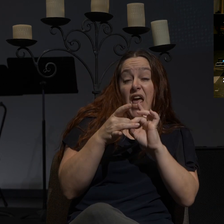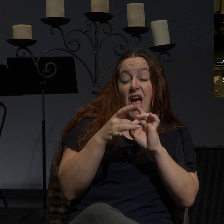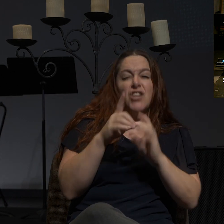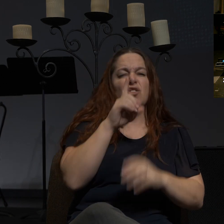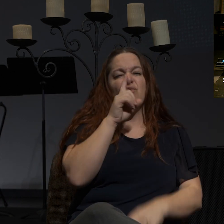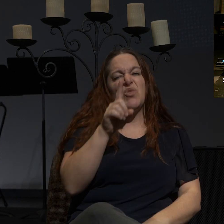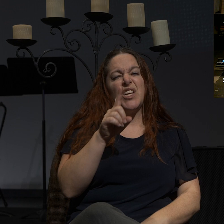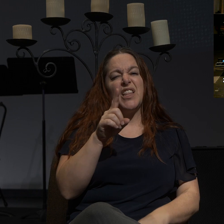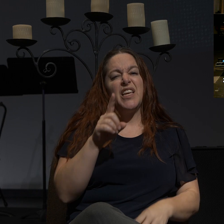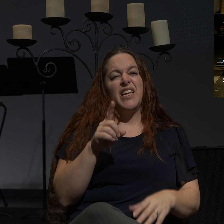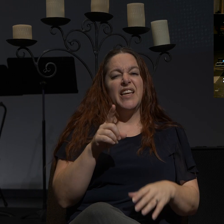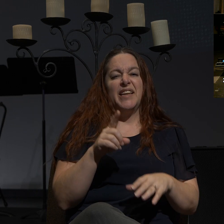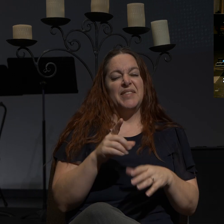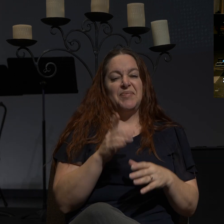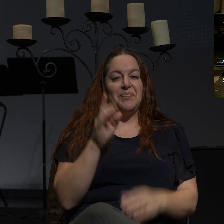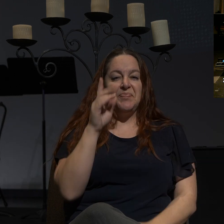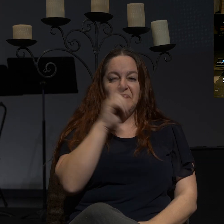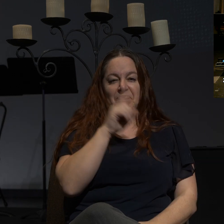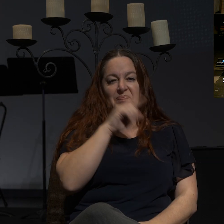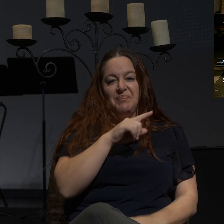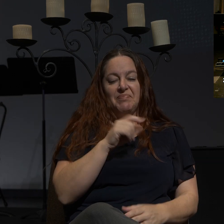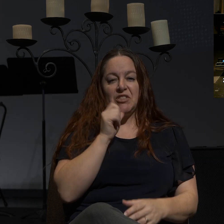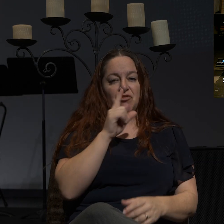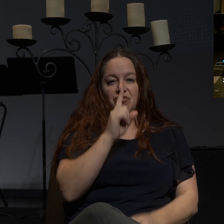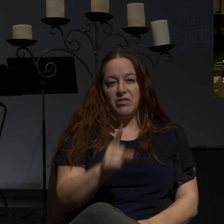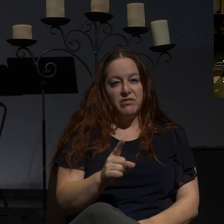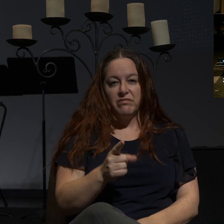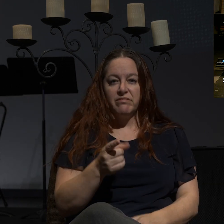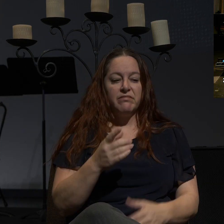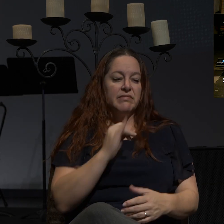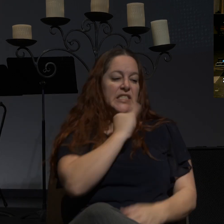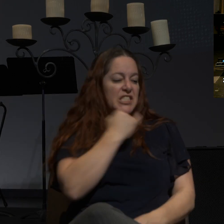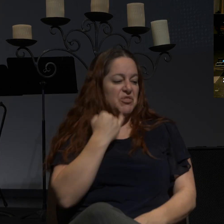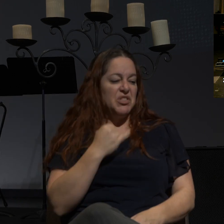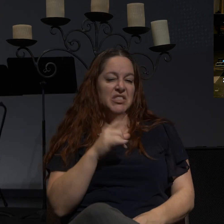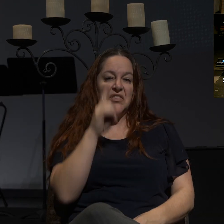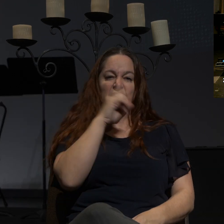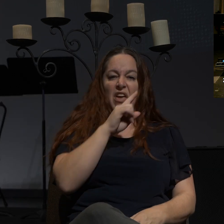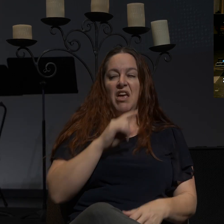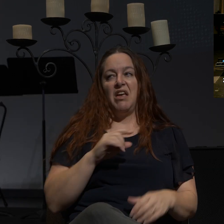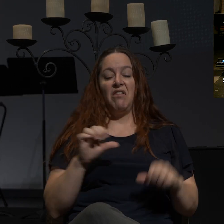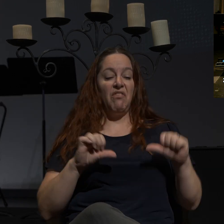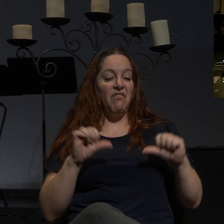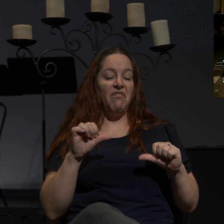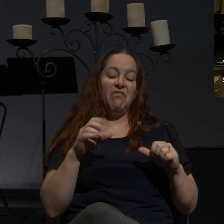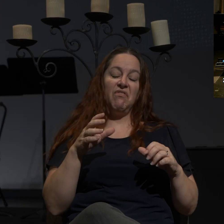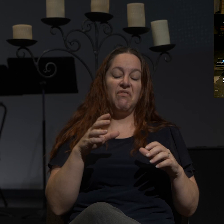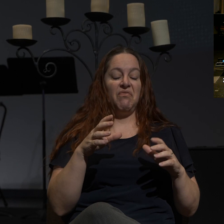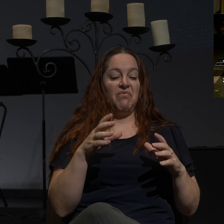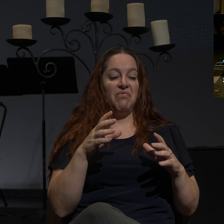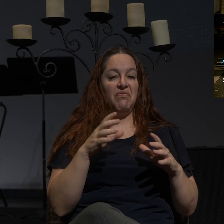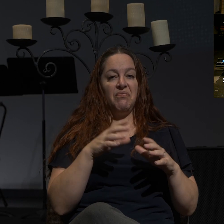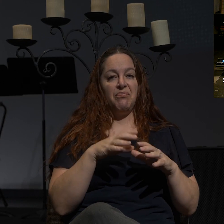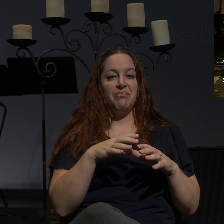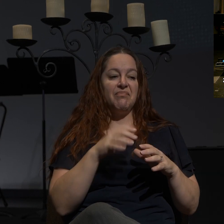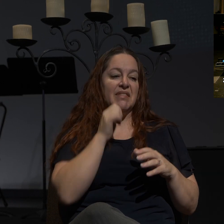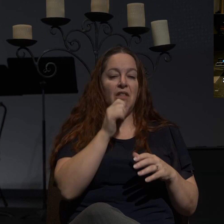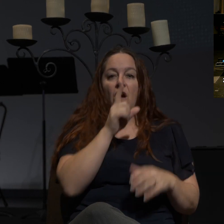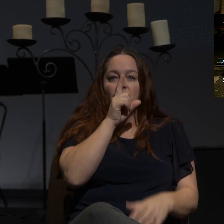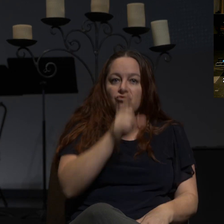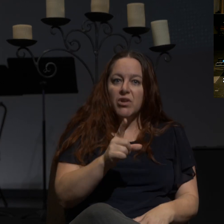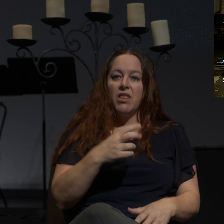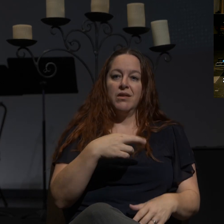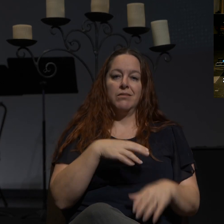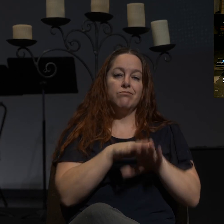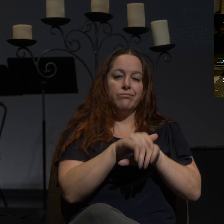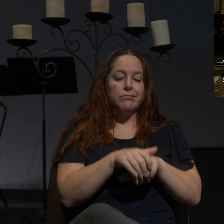really is just a bunch of pretense. Israel's just a bunch of fakers and posers when it comes to their religious practice.